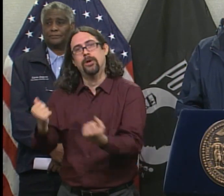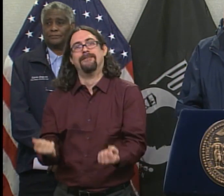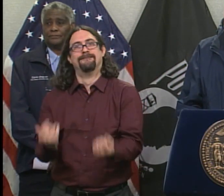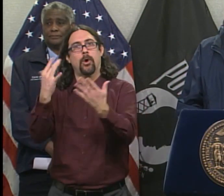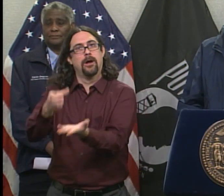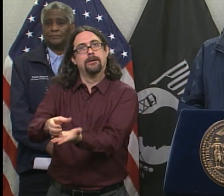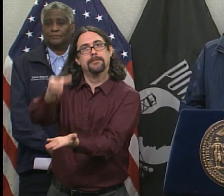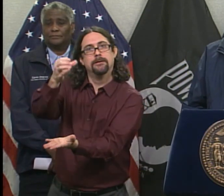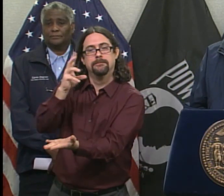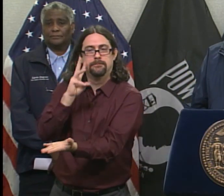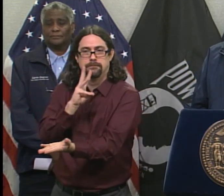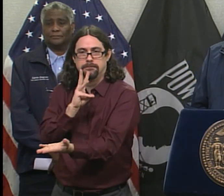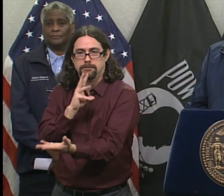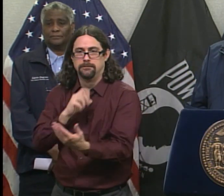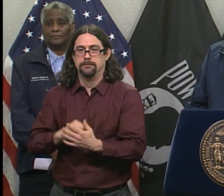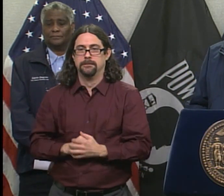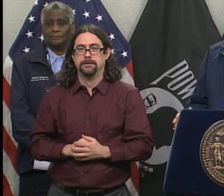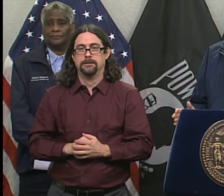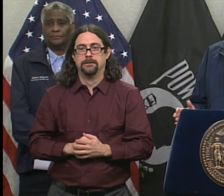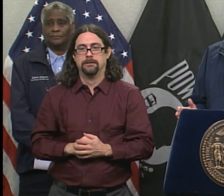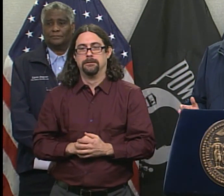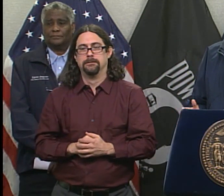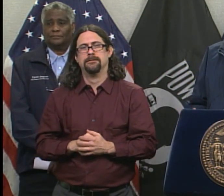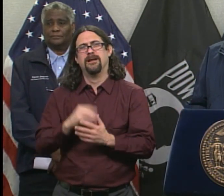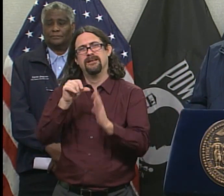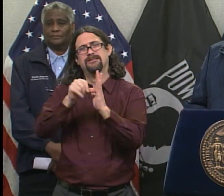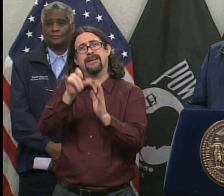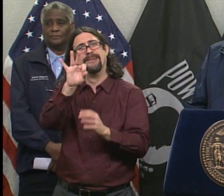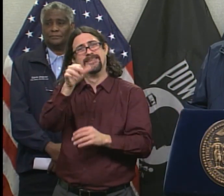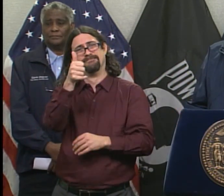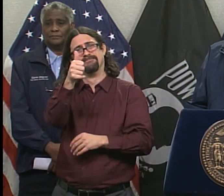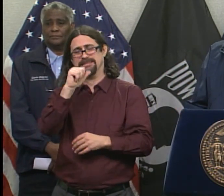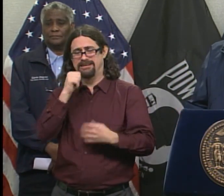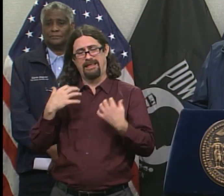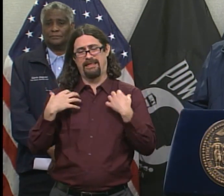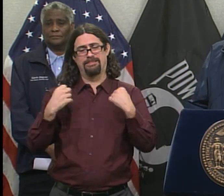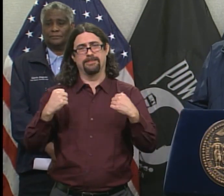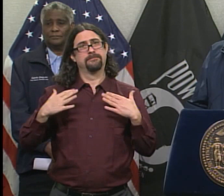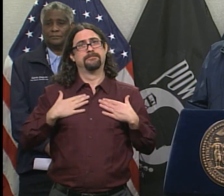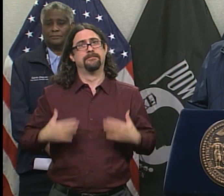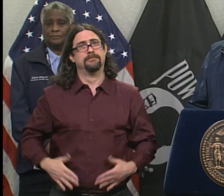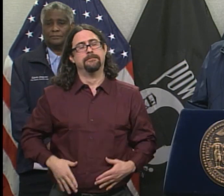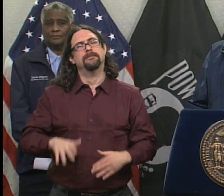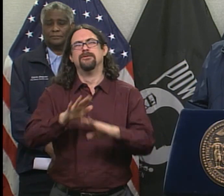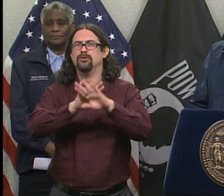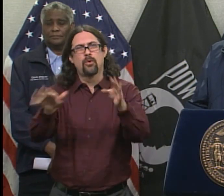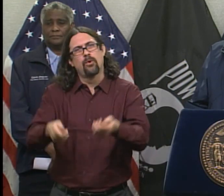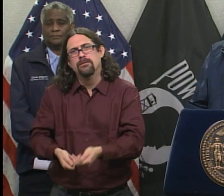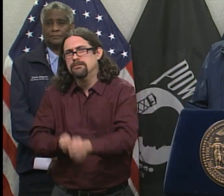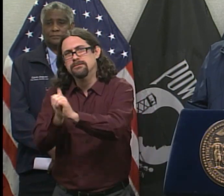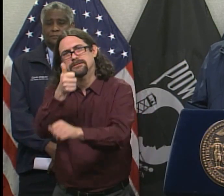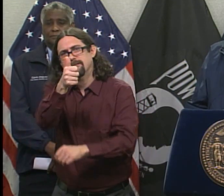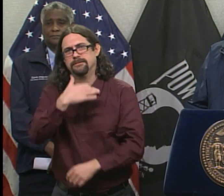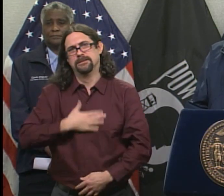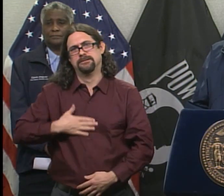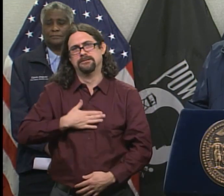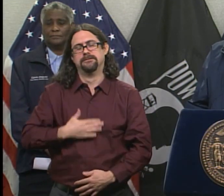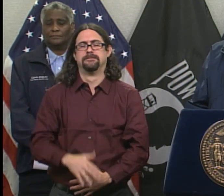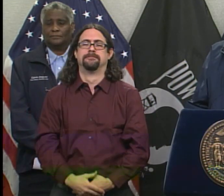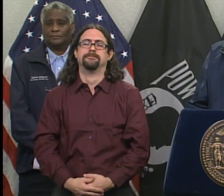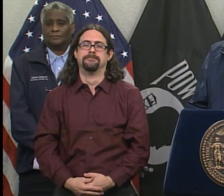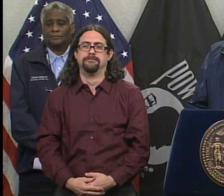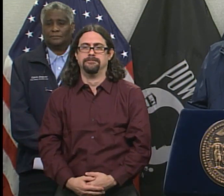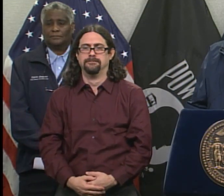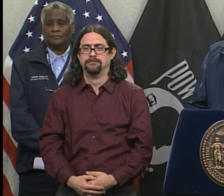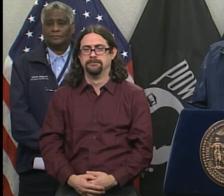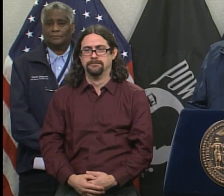to shovel. So, the important thing is to sort of look at that in terms of hierarchy. Public safety first. Don't block the streets with